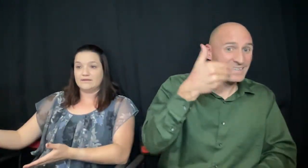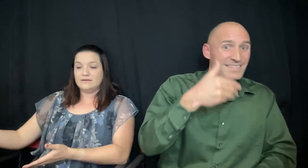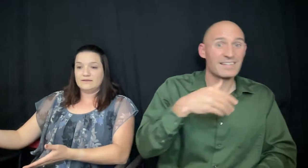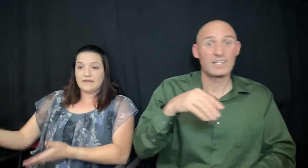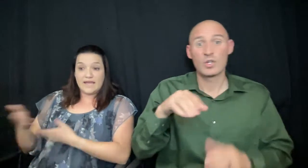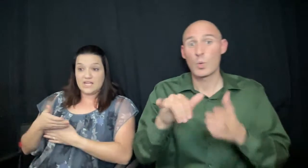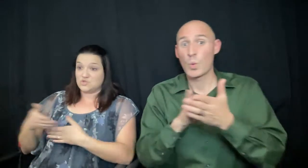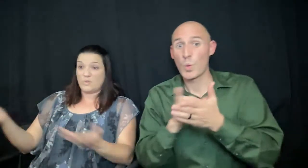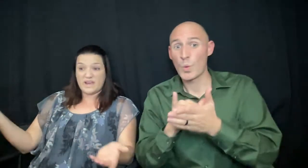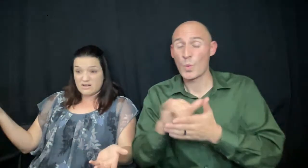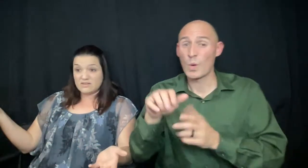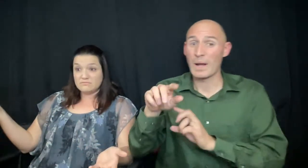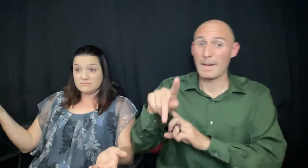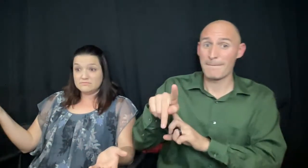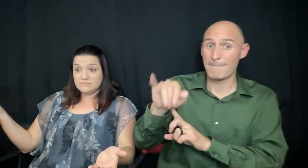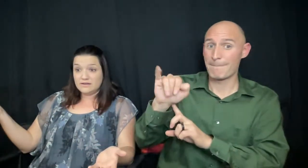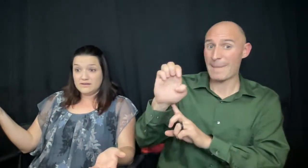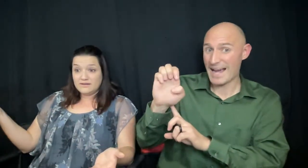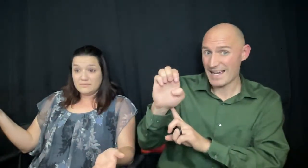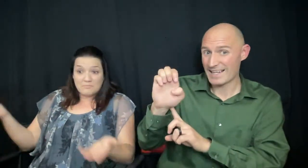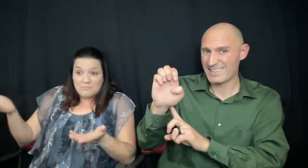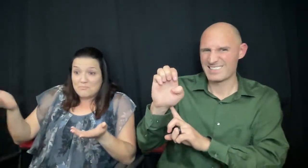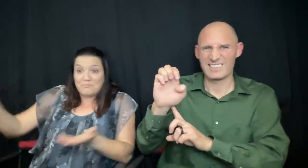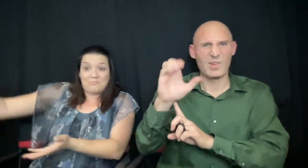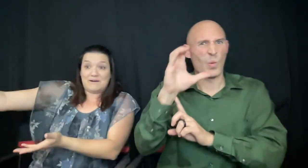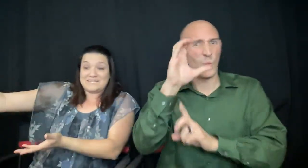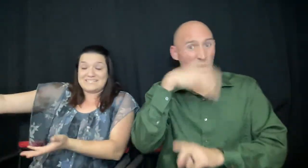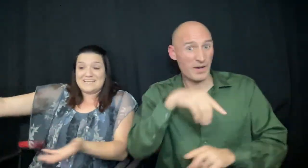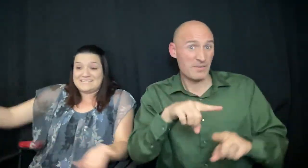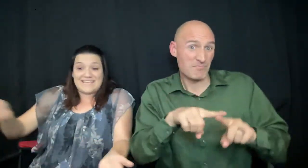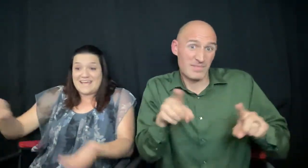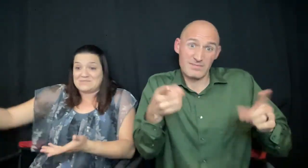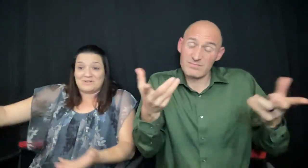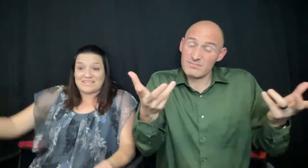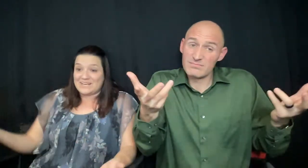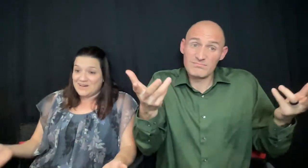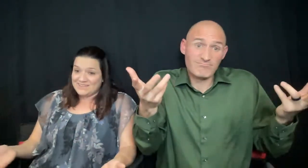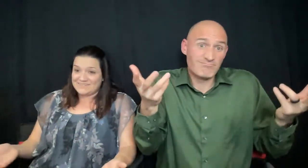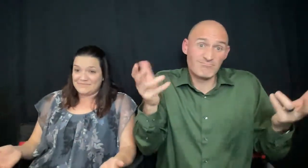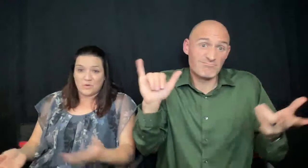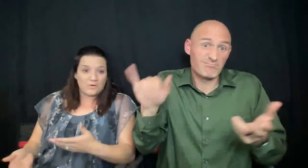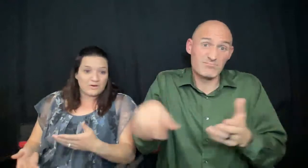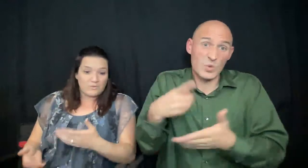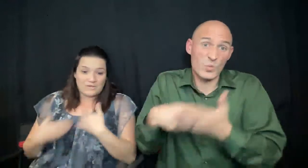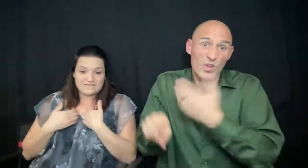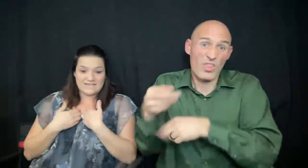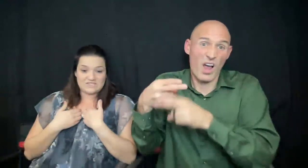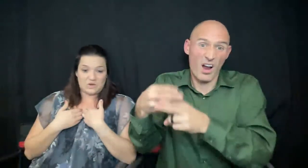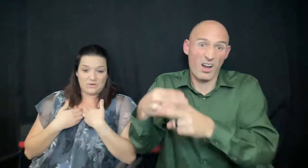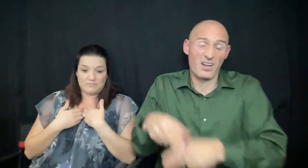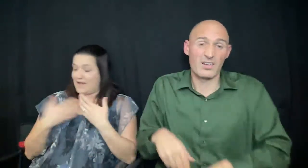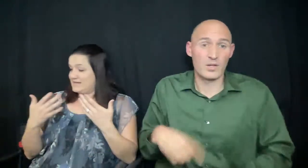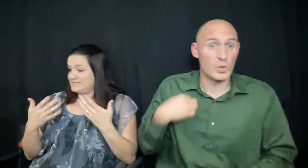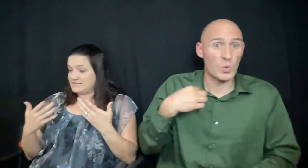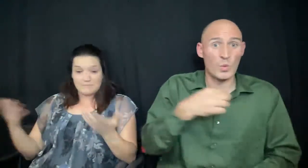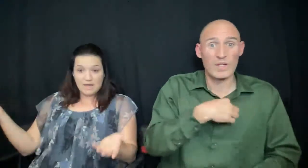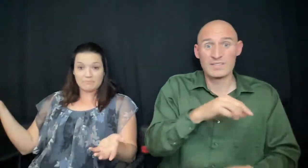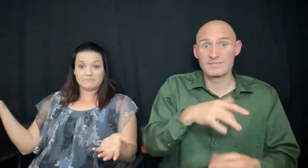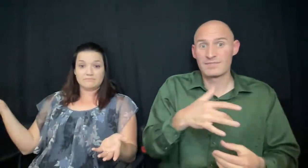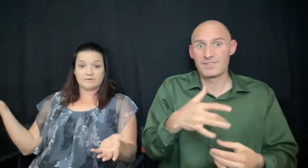It's weird, but it's what they call it. or we say soda, back east they say pop, or at least